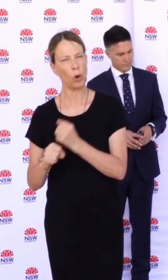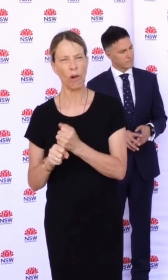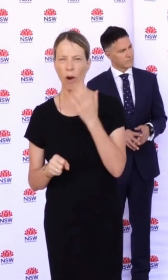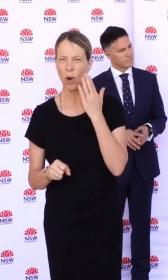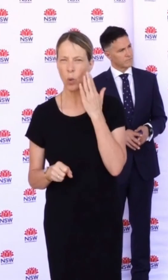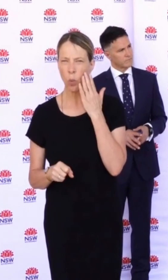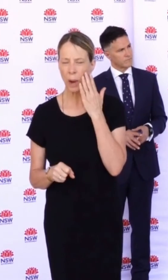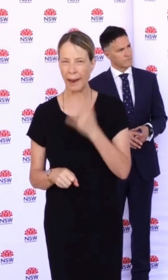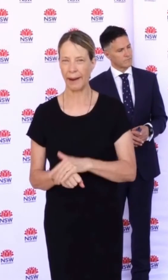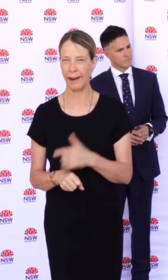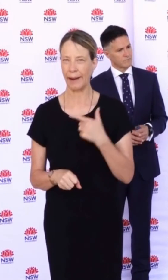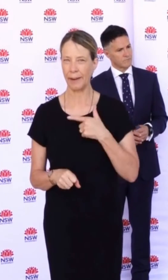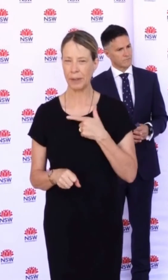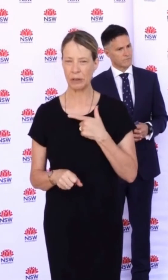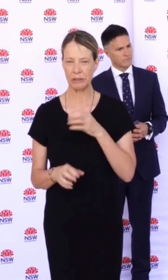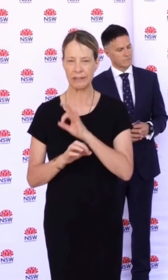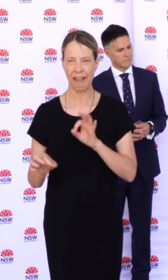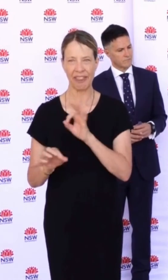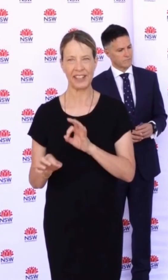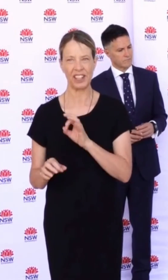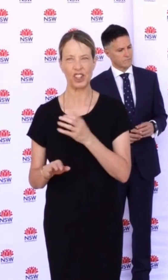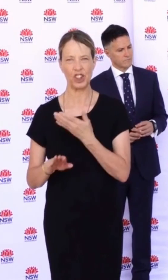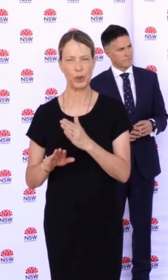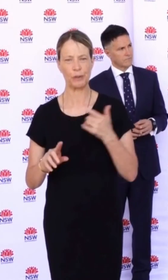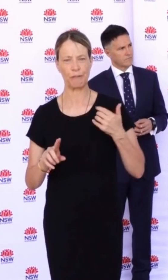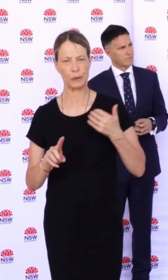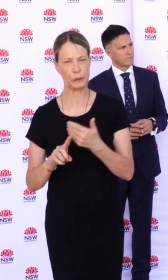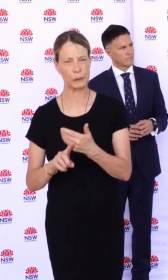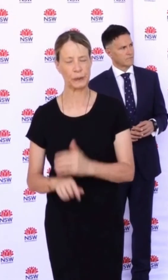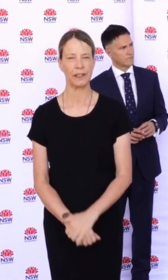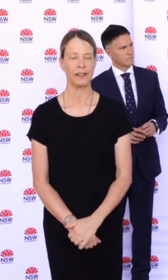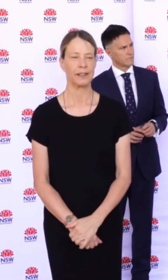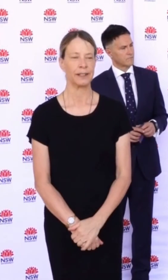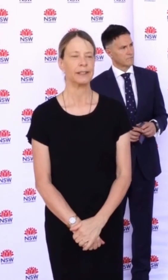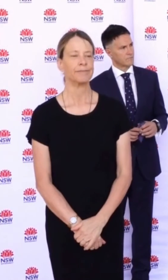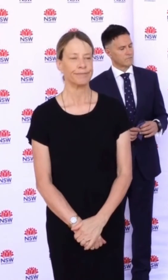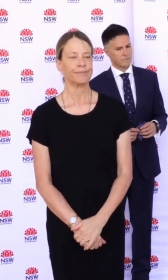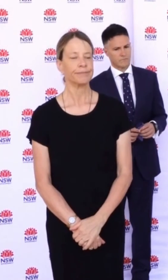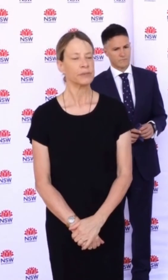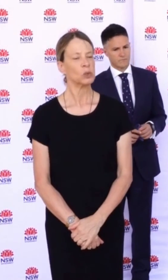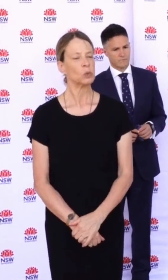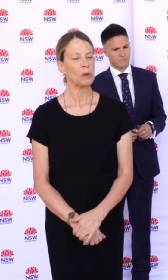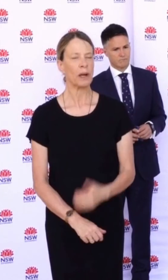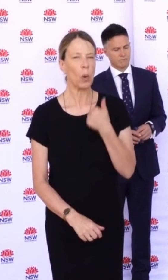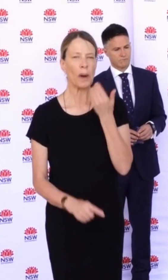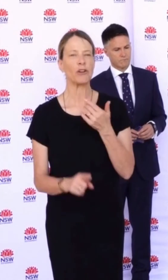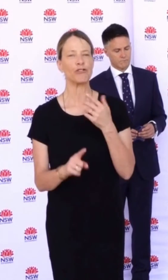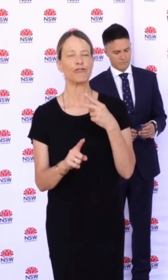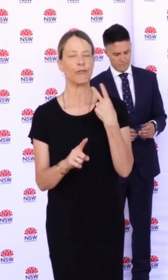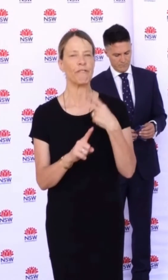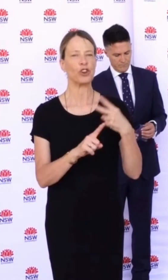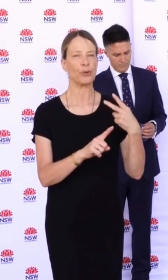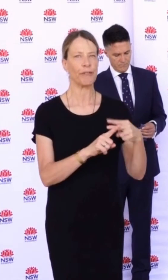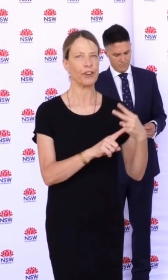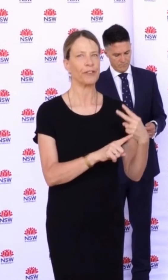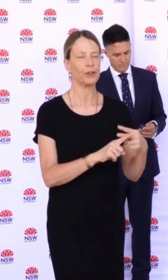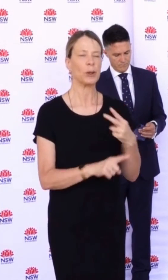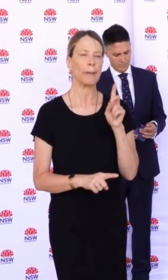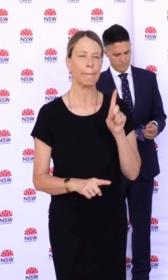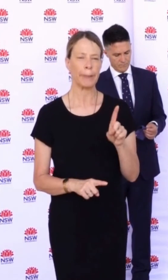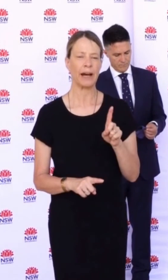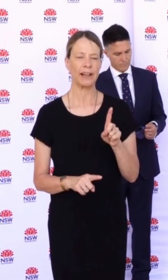just kidding themselves. Wear the damn mask is the message. Minister, just one from my colleagues at WIN. They'd like to know what